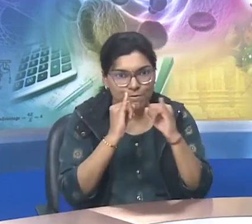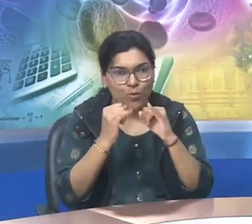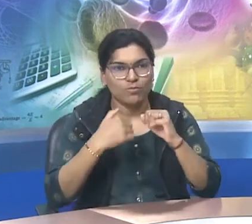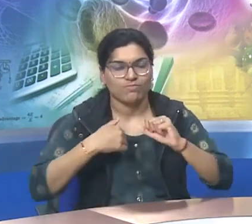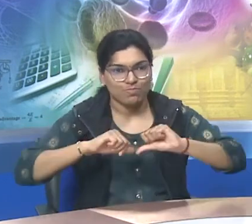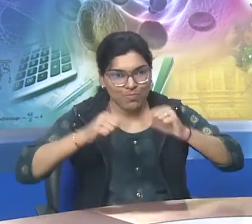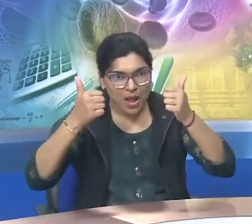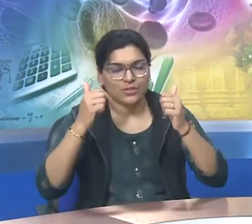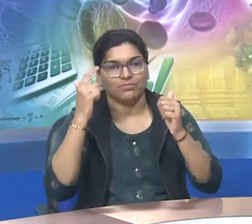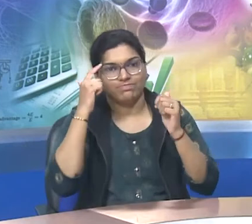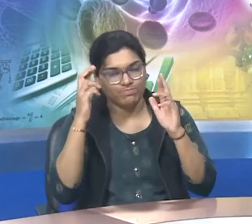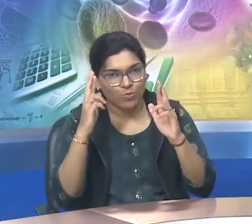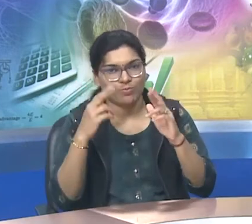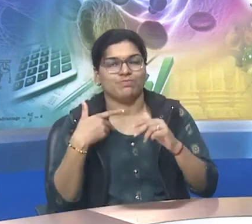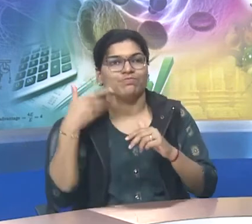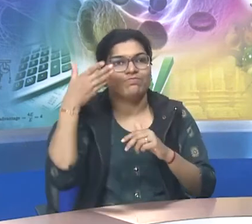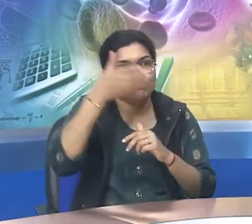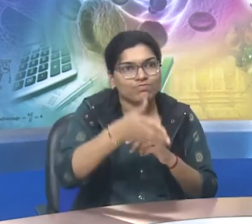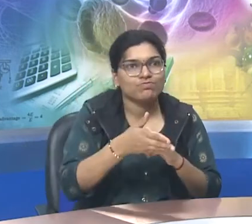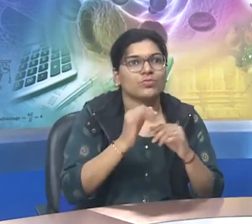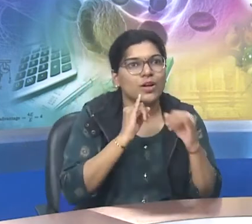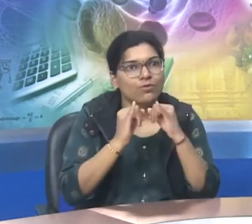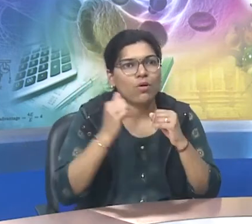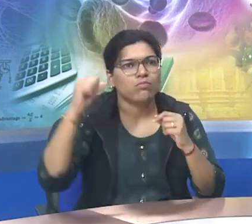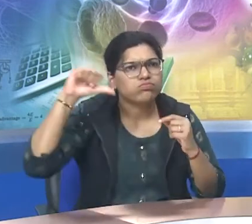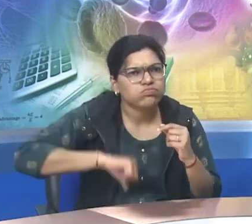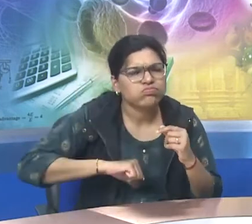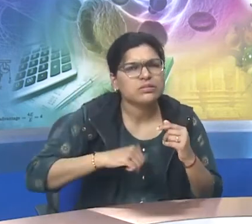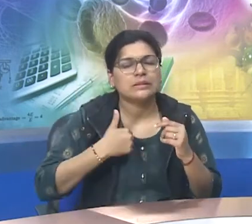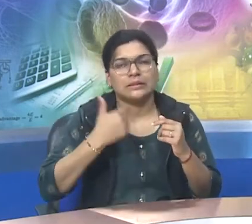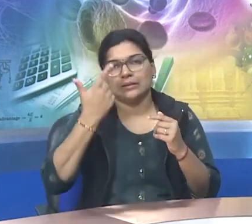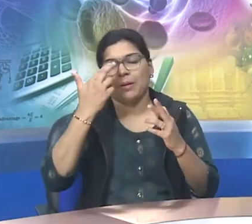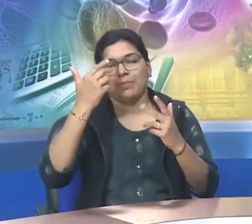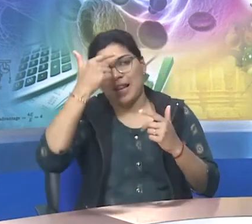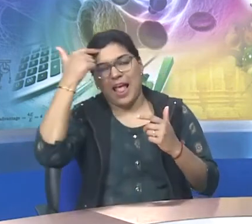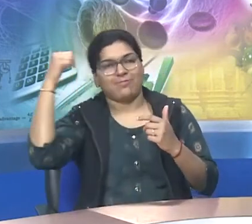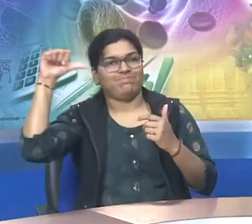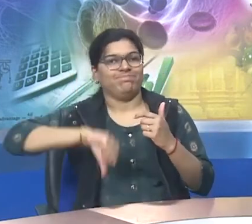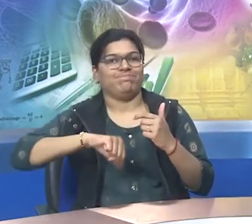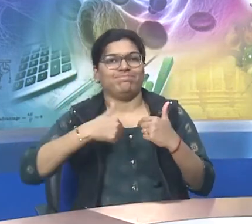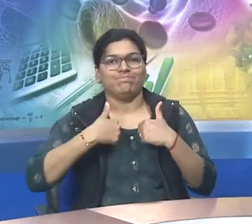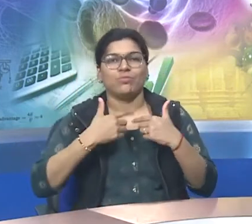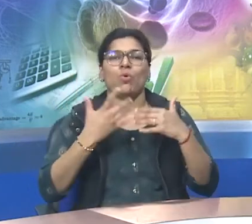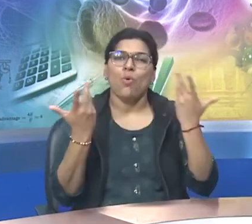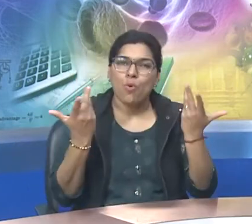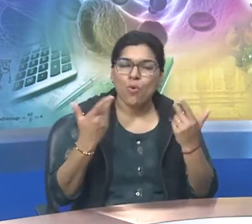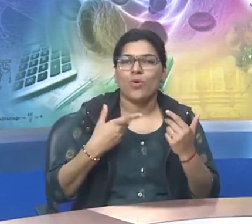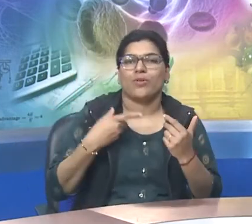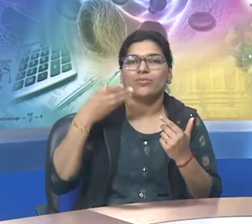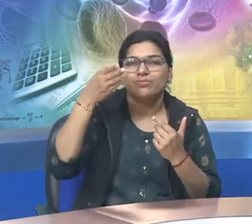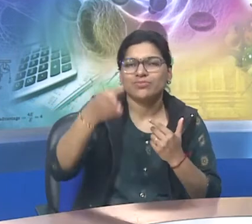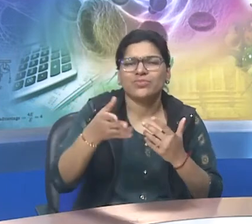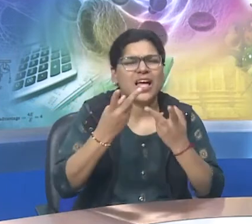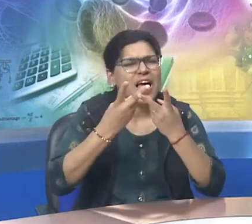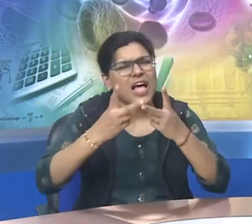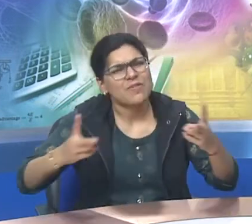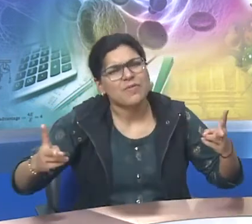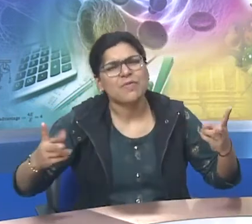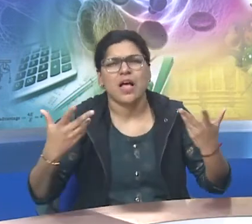in case it is not done in a positive way, then we feel sad and we